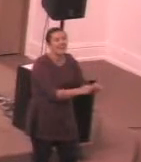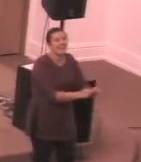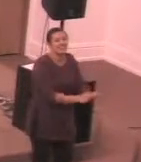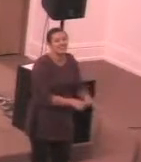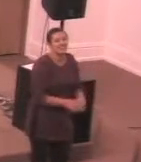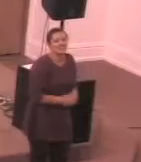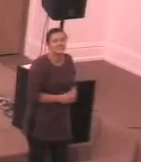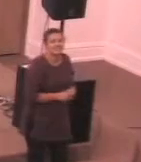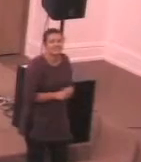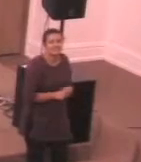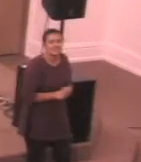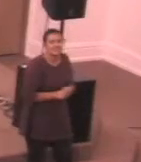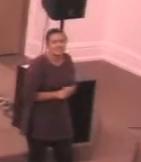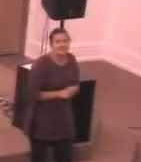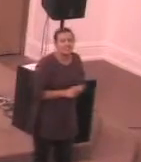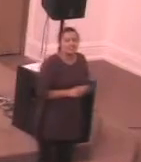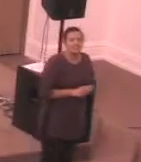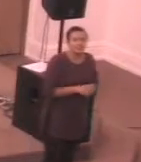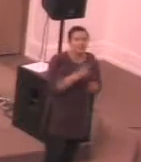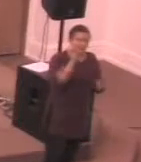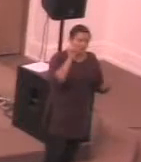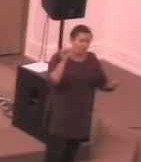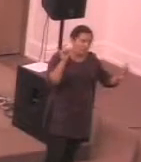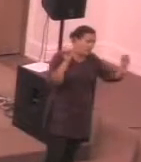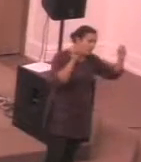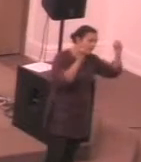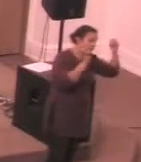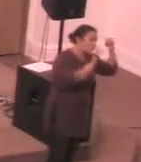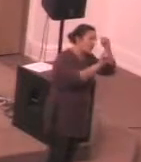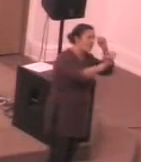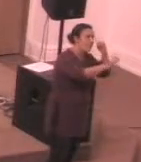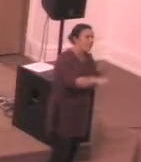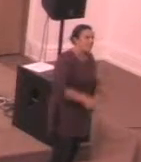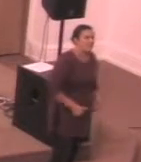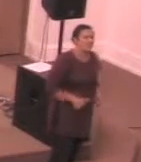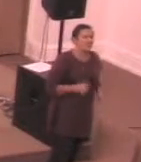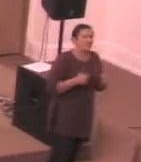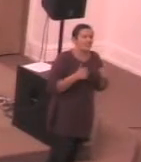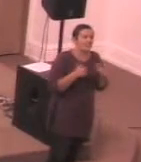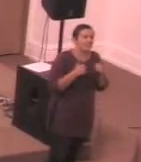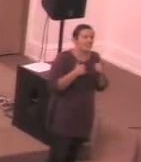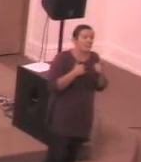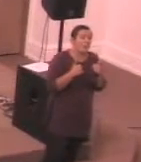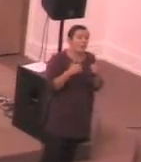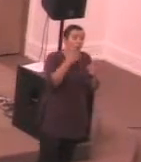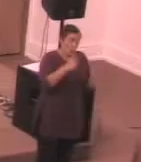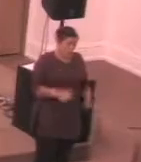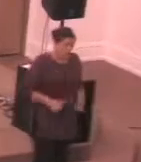Eternal, eternal, eternal.